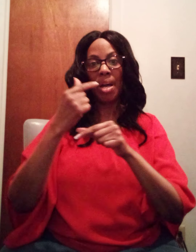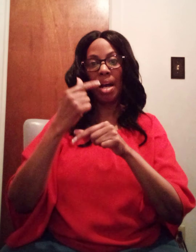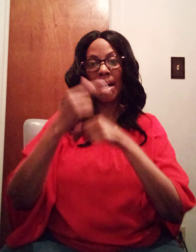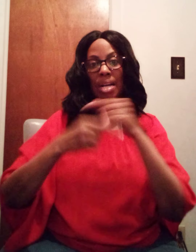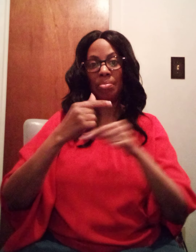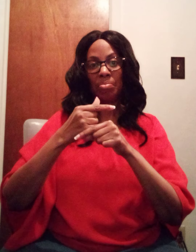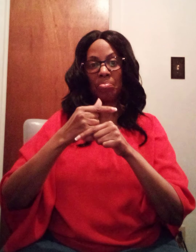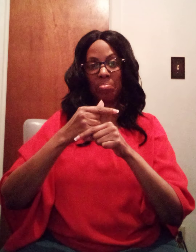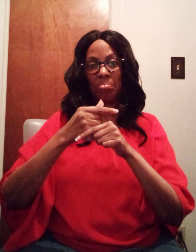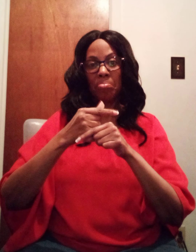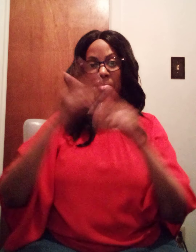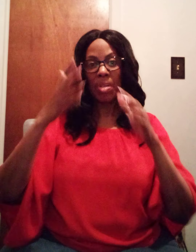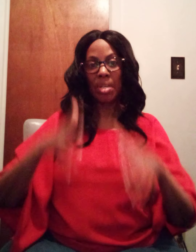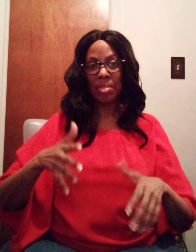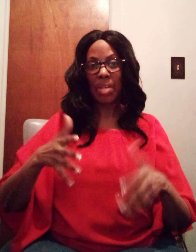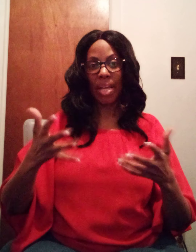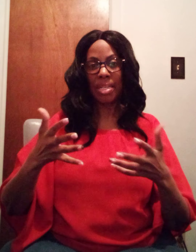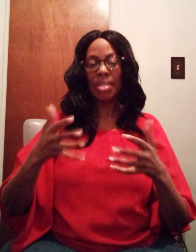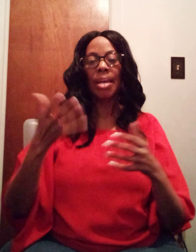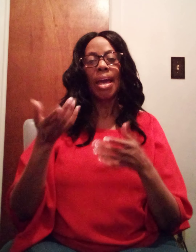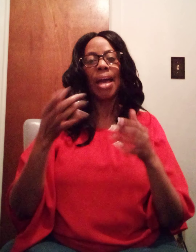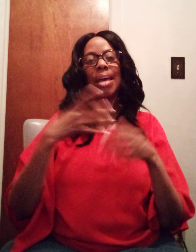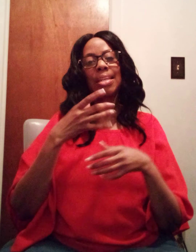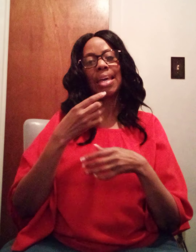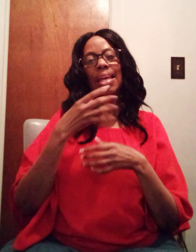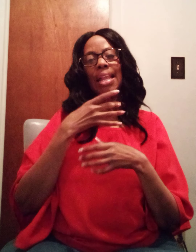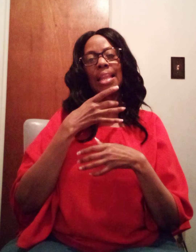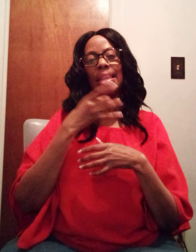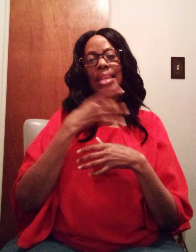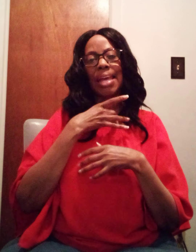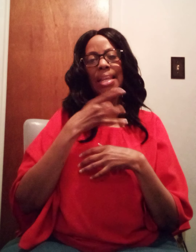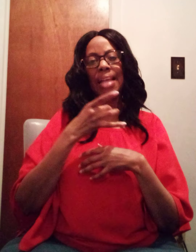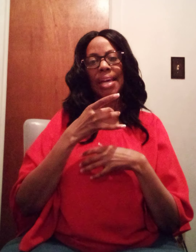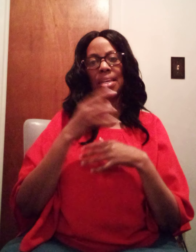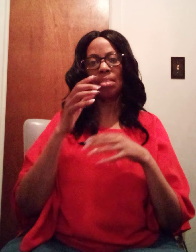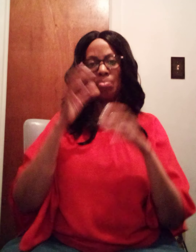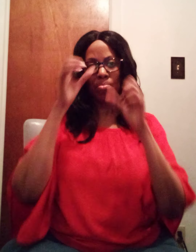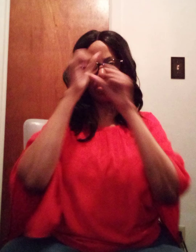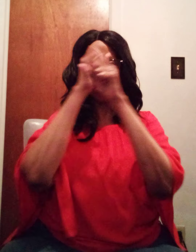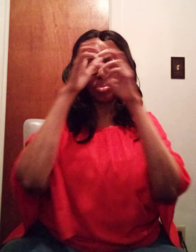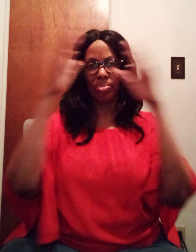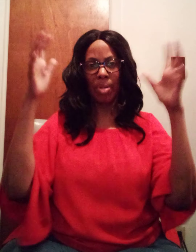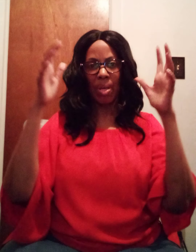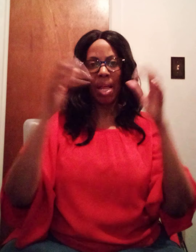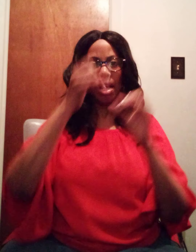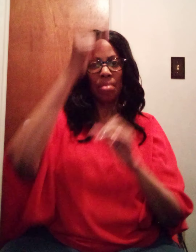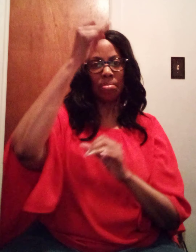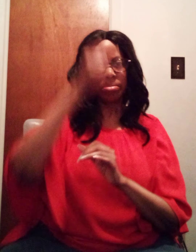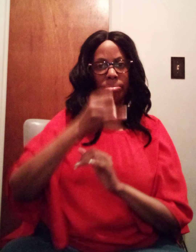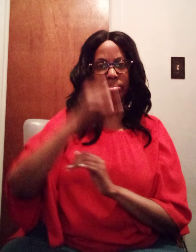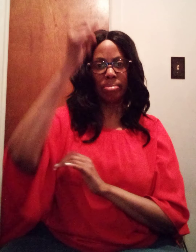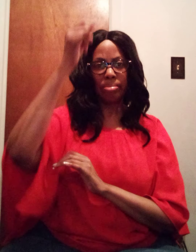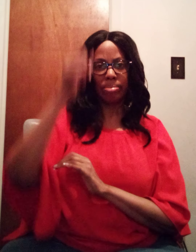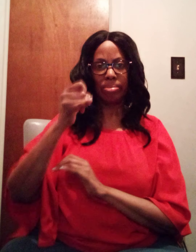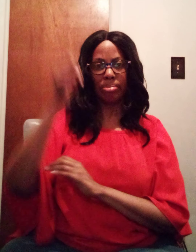on a system of more imaginary lines that run up and down or north to south along the prime meridian.